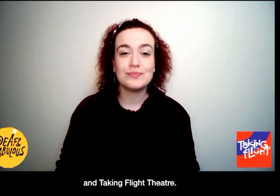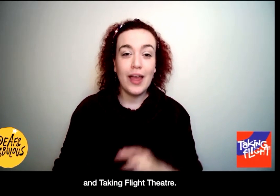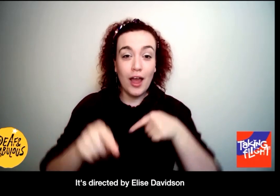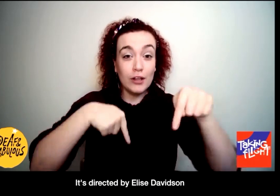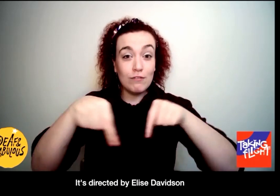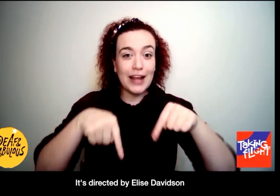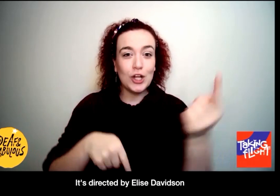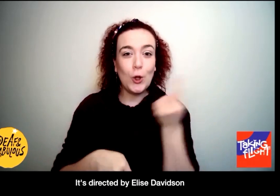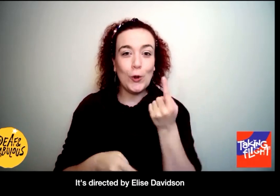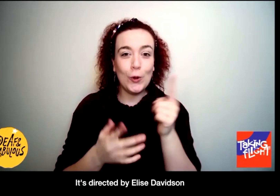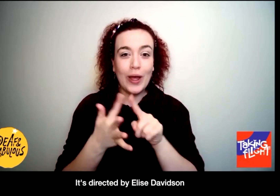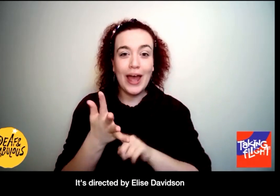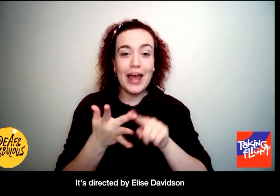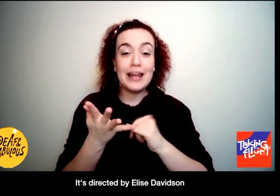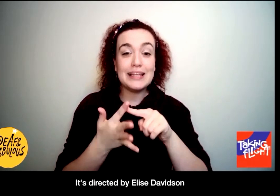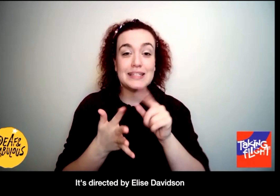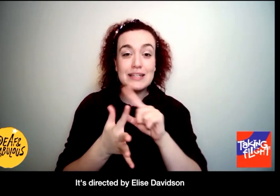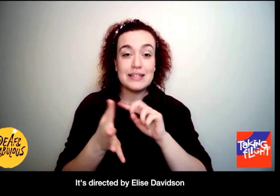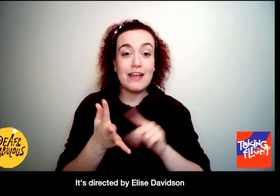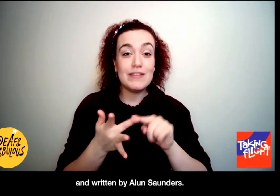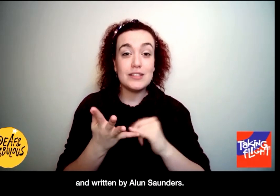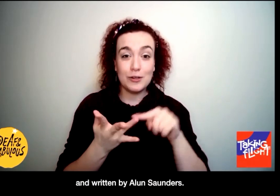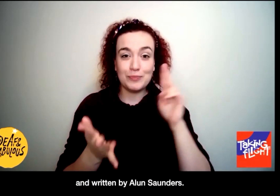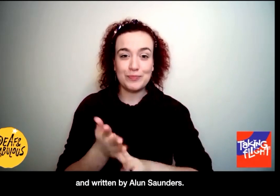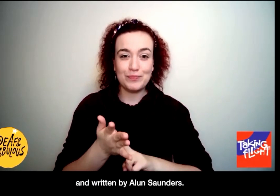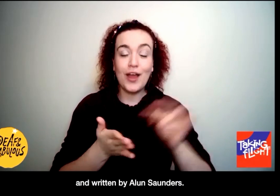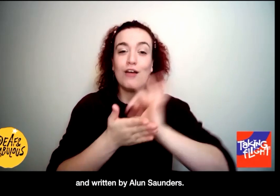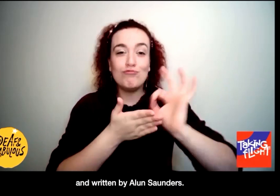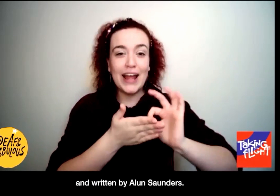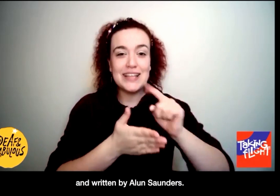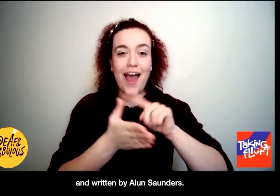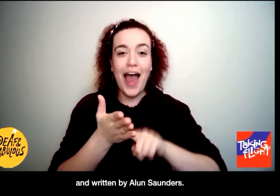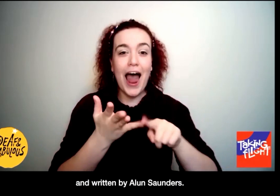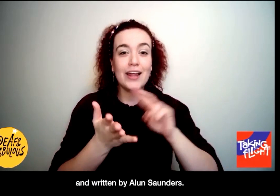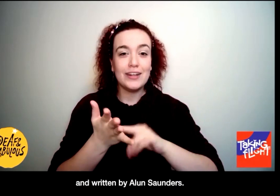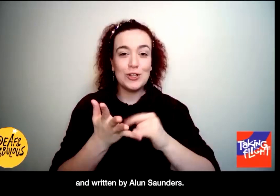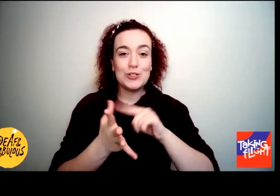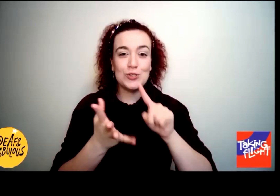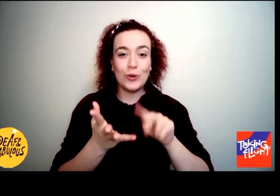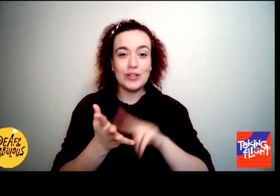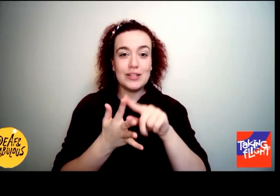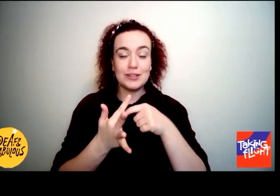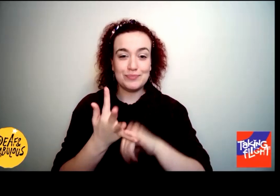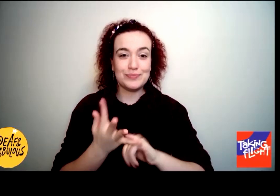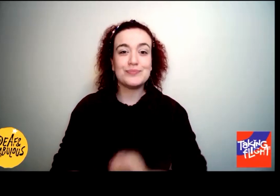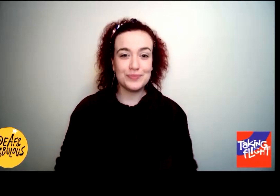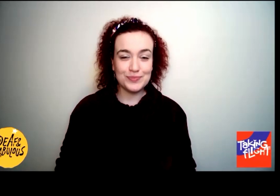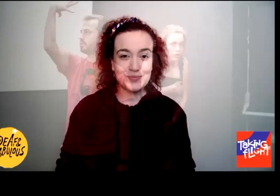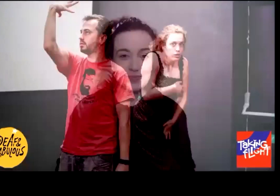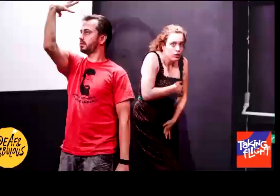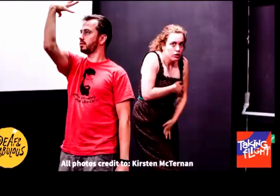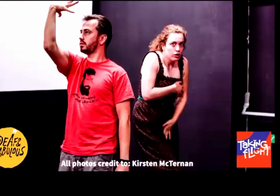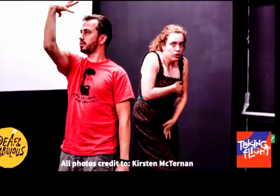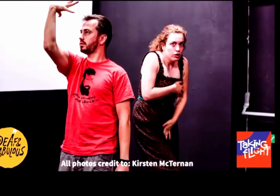Theatre. It's directed by Ailís Davison and written by Alan Saunders.